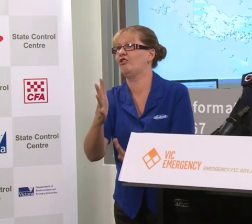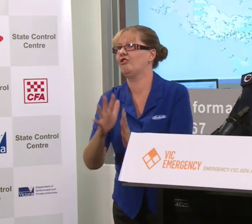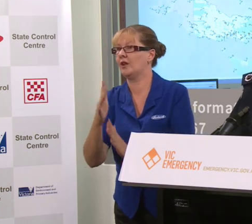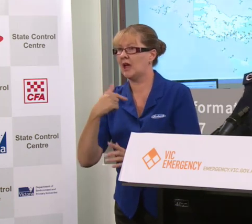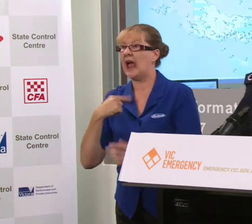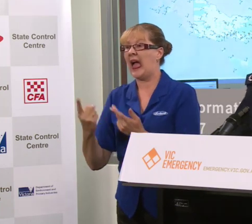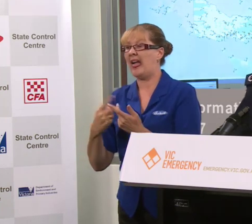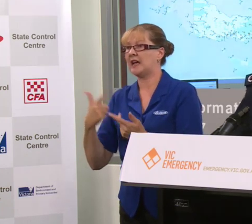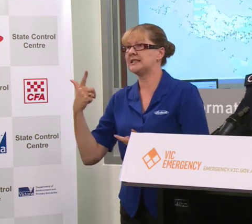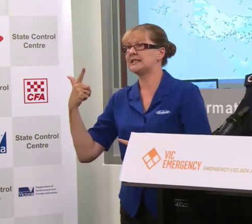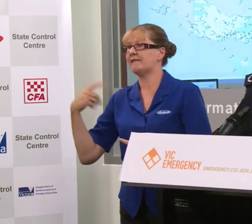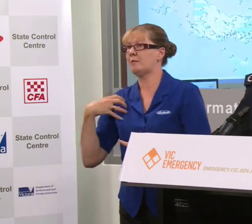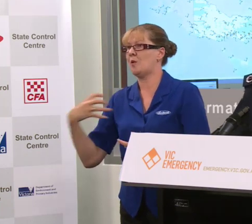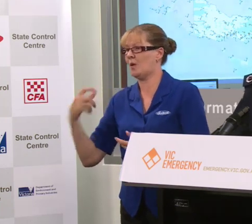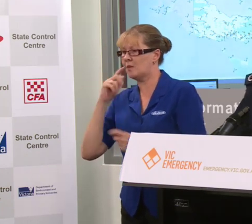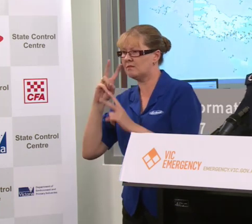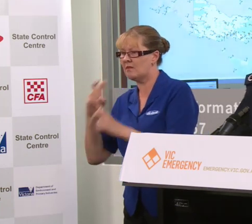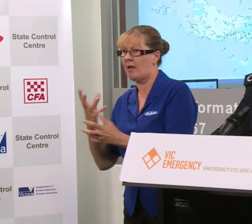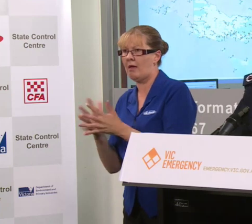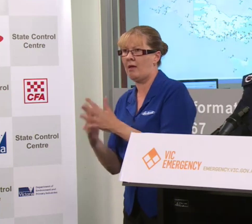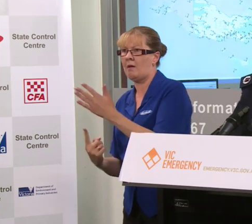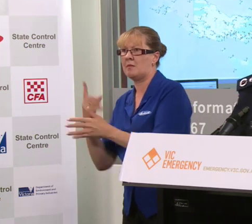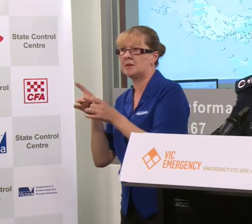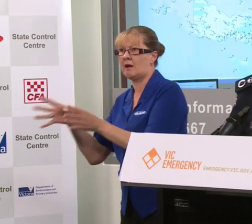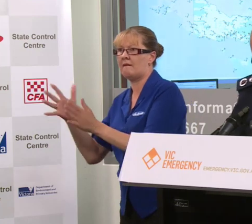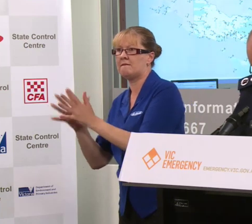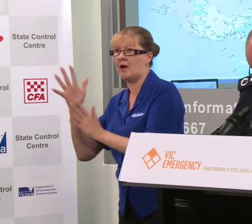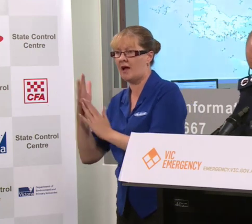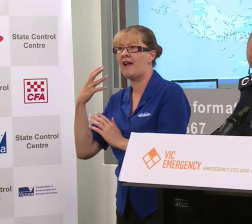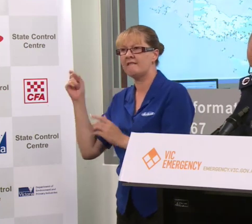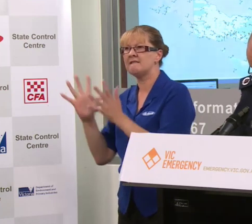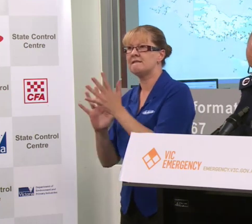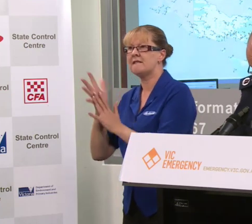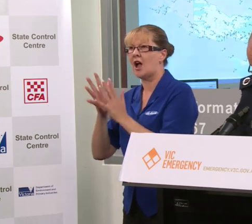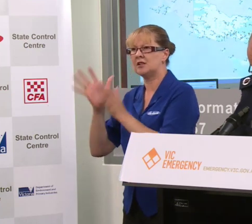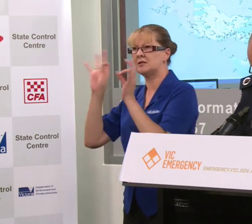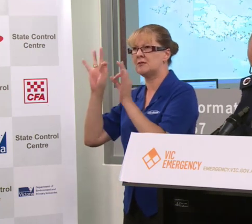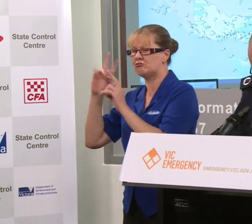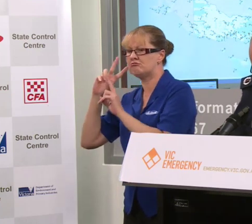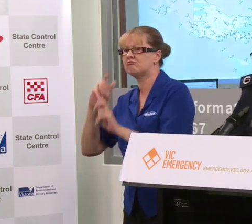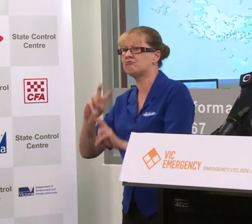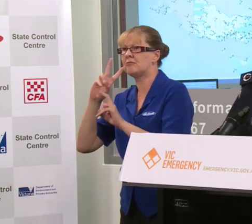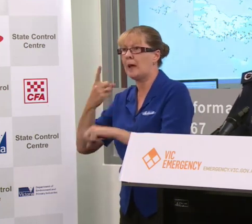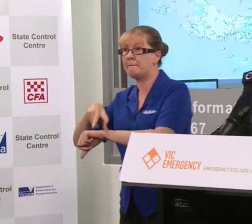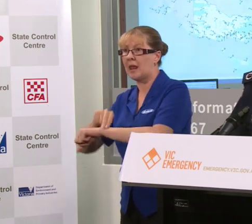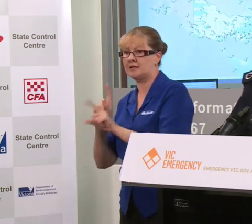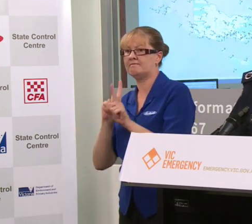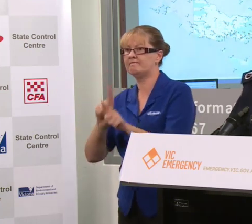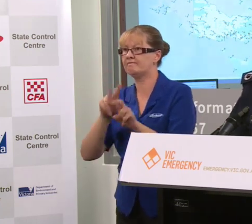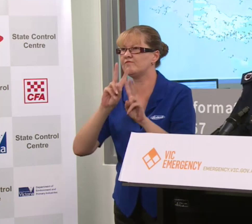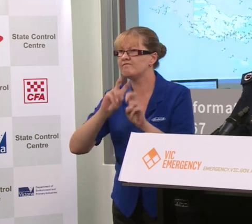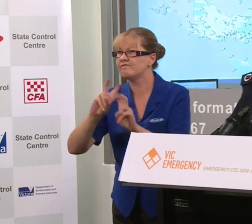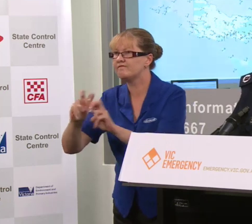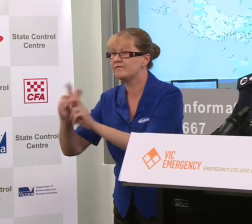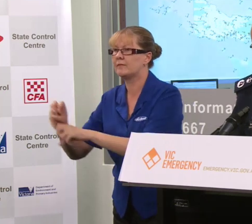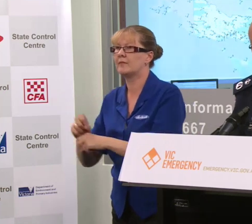in relation to their cause. We have fire investigators and our forensic people at these scenes. I'm pleased to say at the